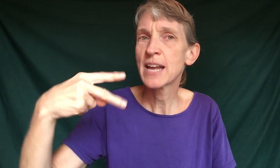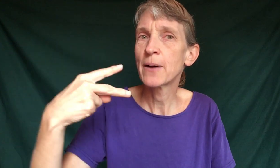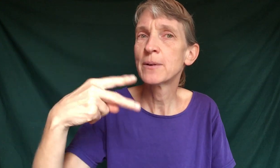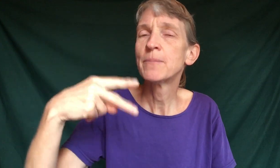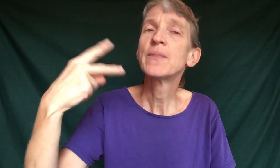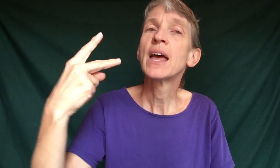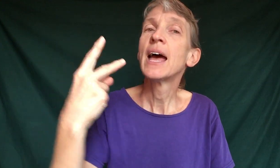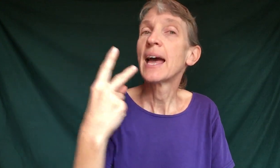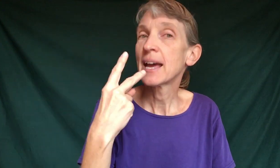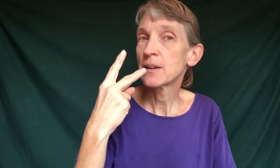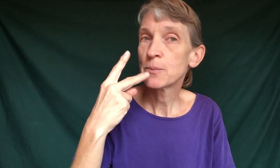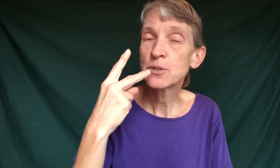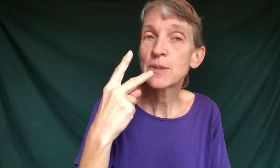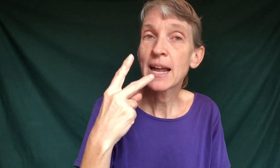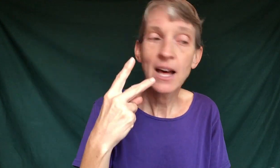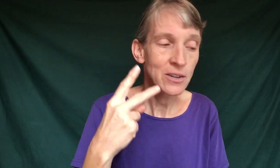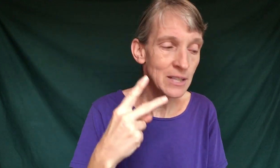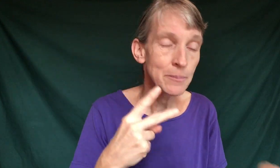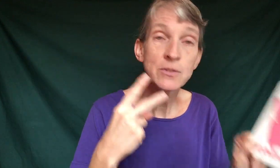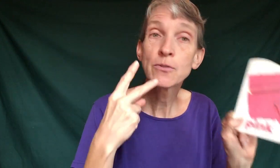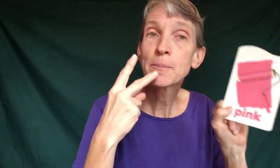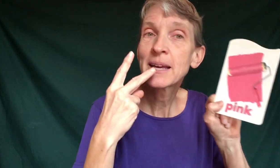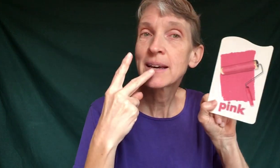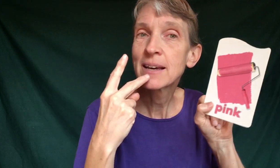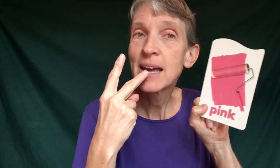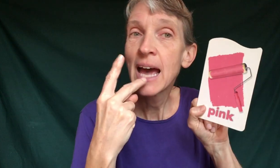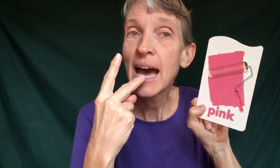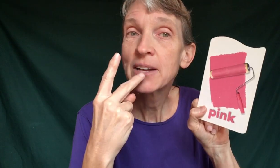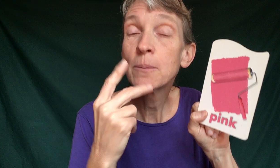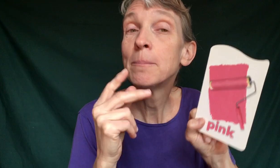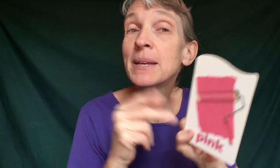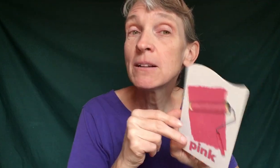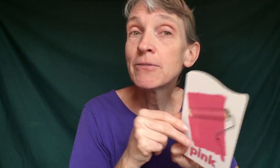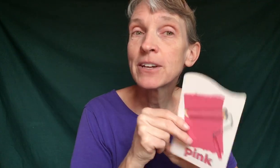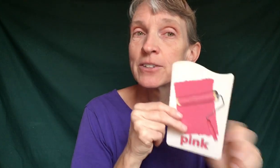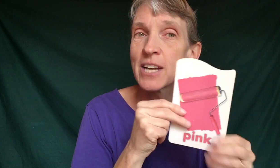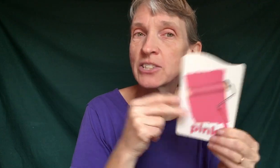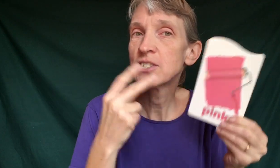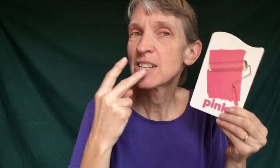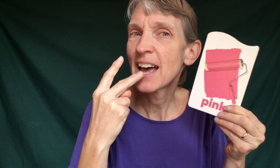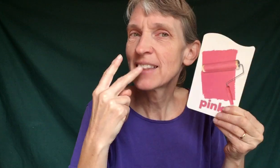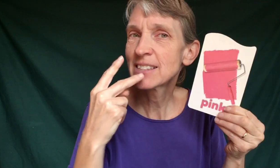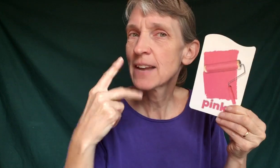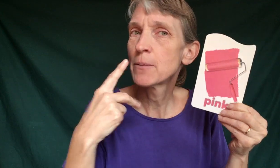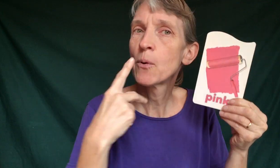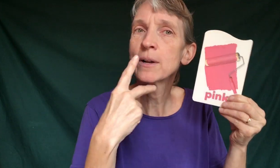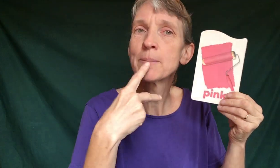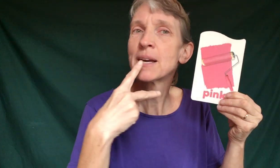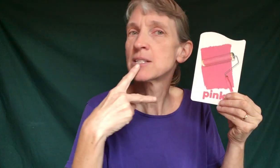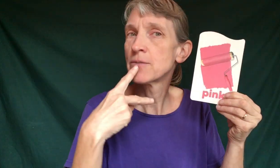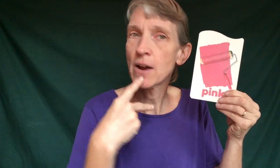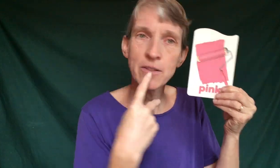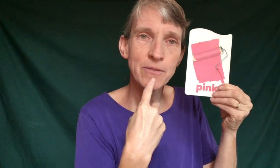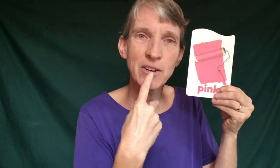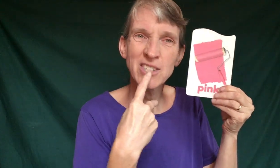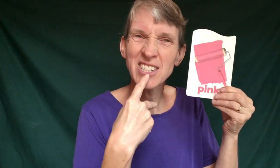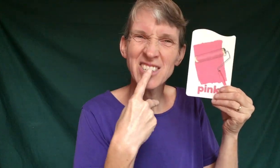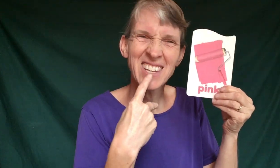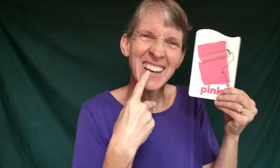down, and we do that on our lips for pink. And your middle finger touches. And that's kind of important because if your other finger touches,